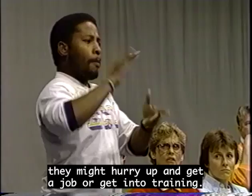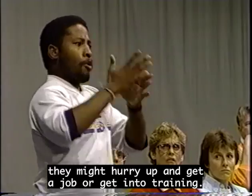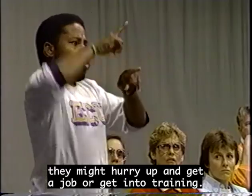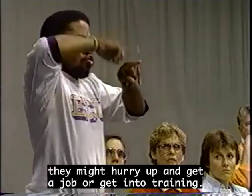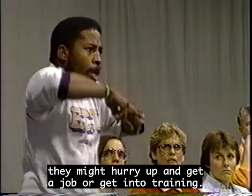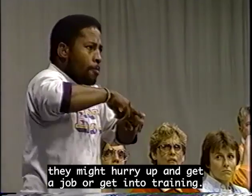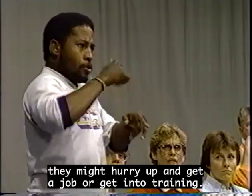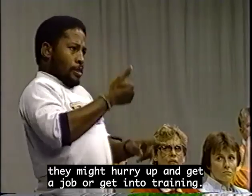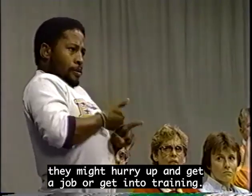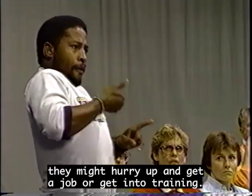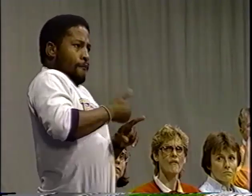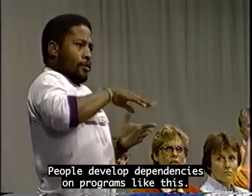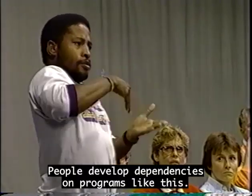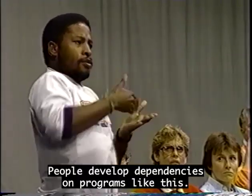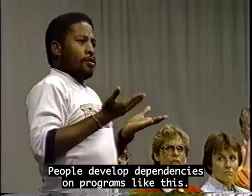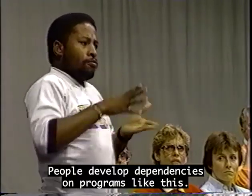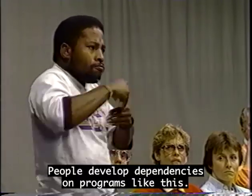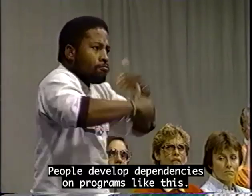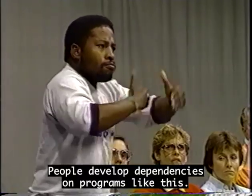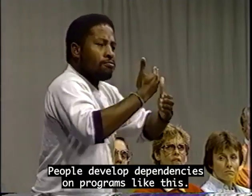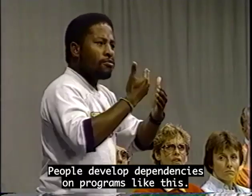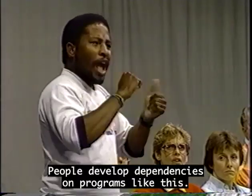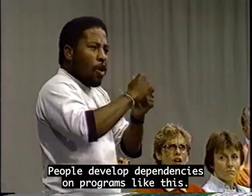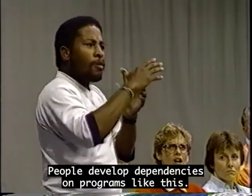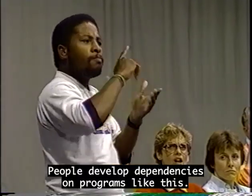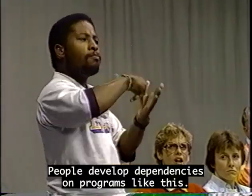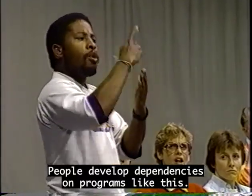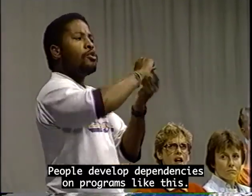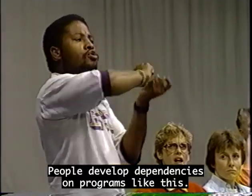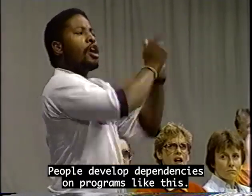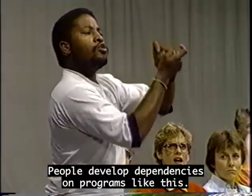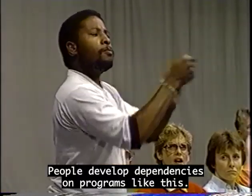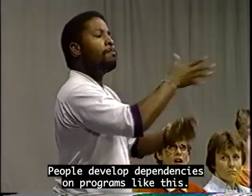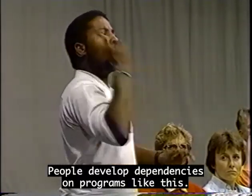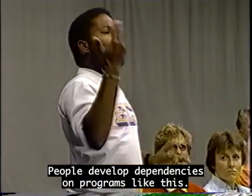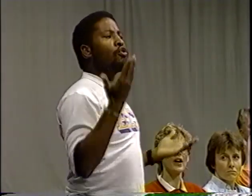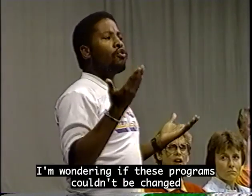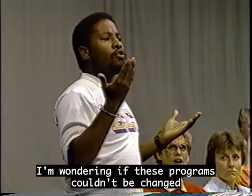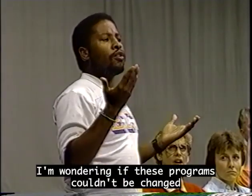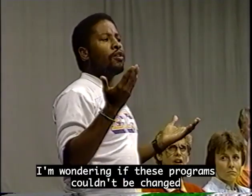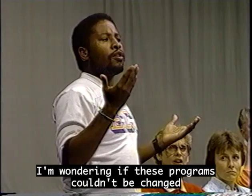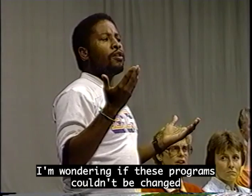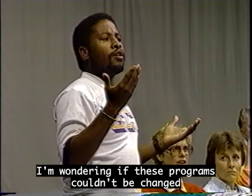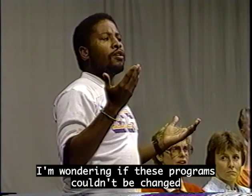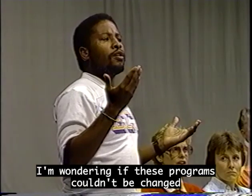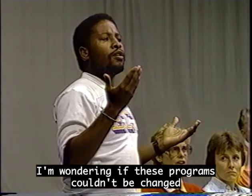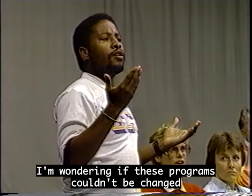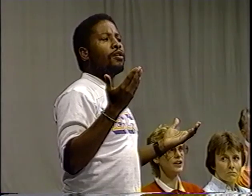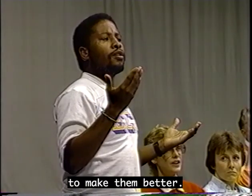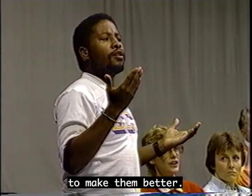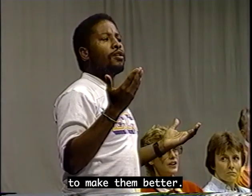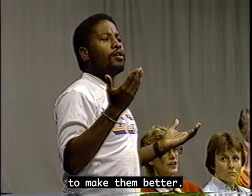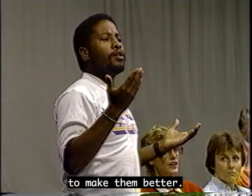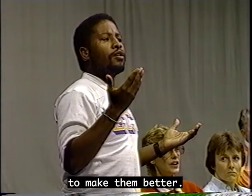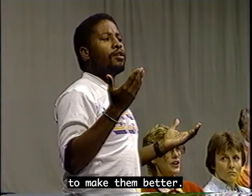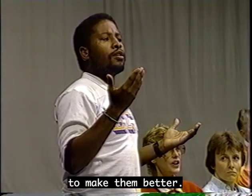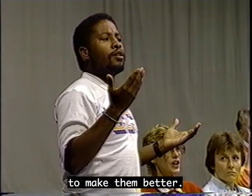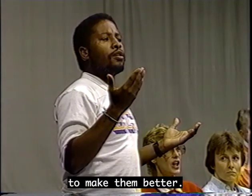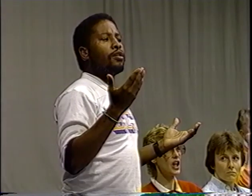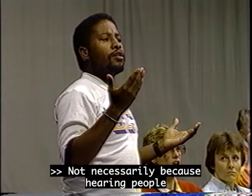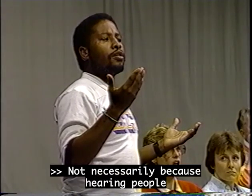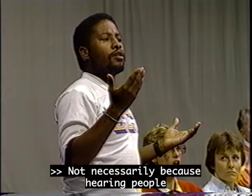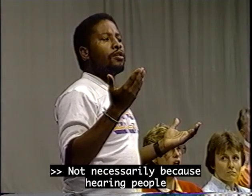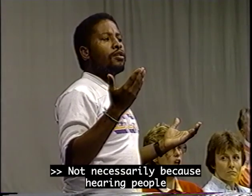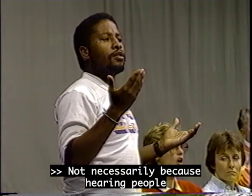up and get a job or get into training. People develop dependencies on programs like this. I'm wondering if these programs couldn't be changed to make